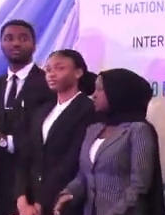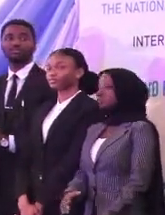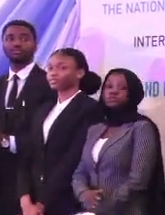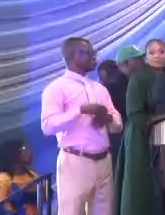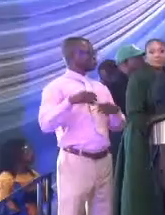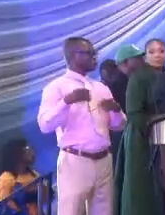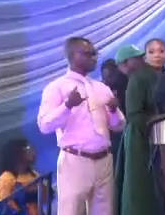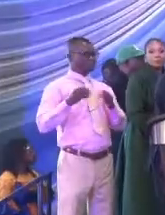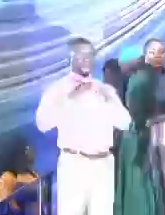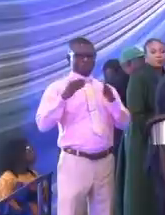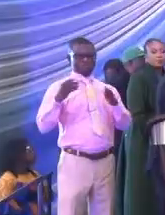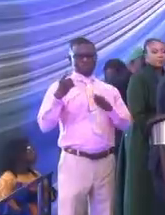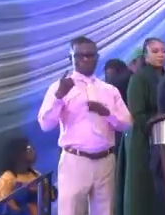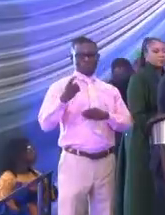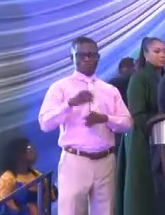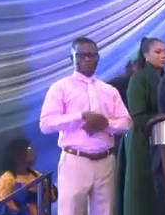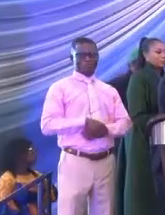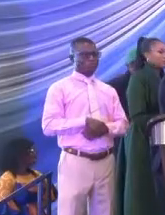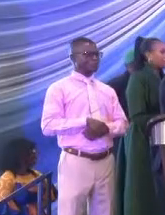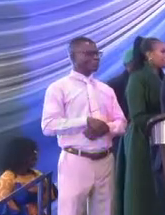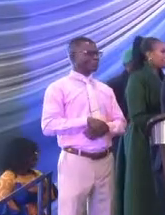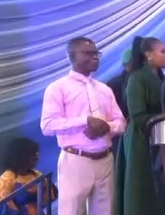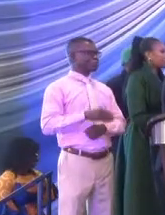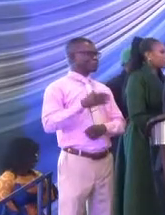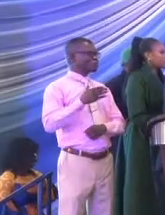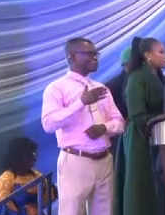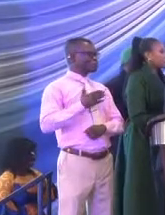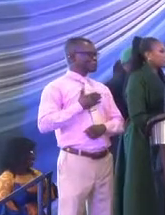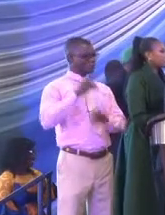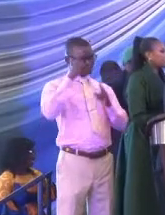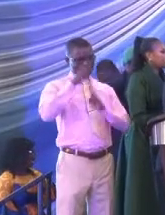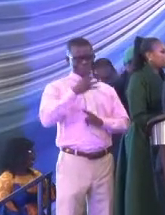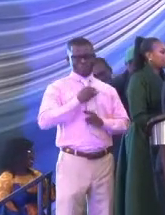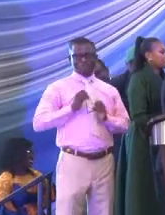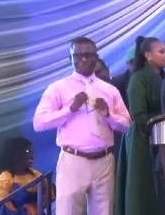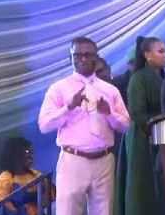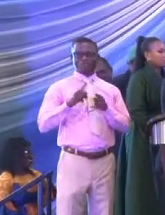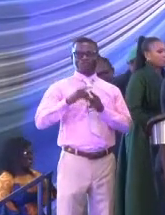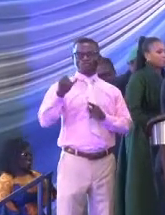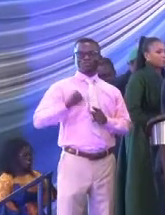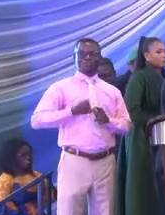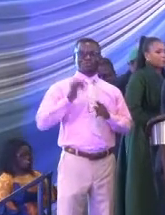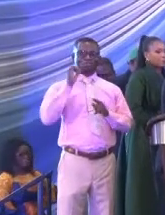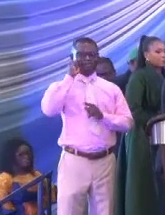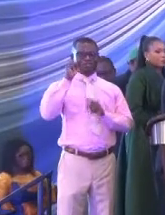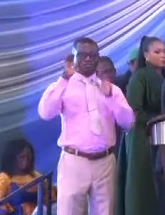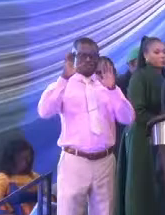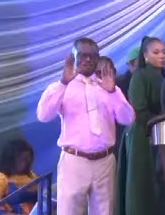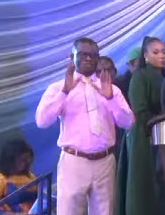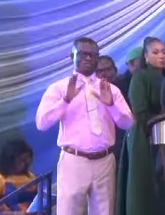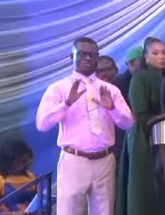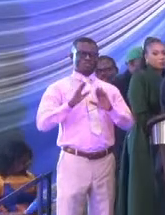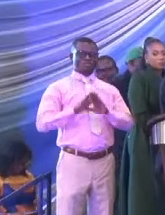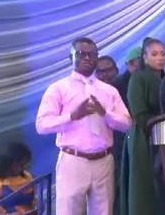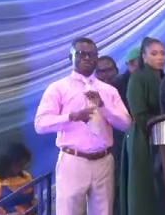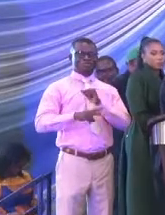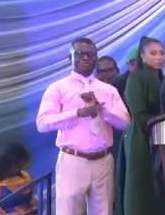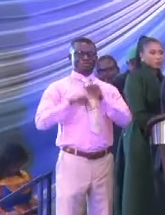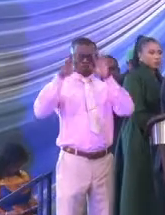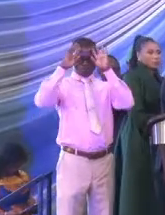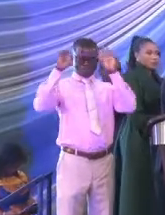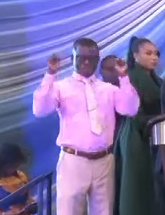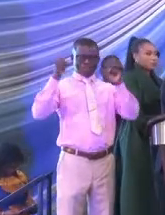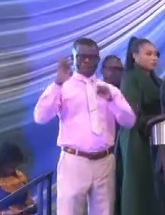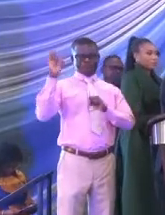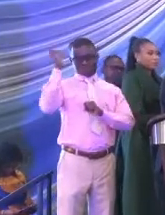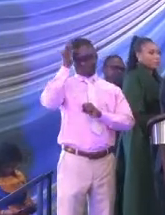Now, the big one. It's my honor and privilege to invite His Excellency, the Vice President, Federal